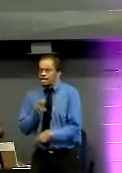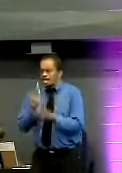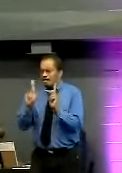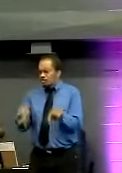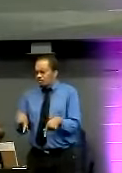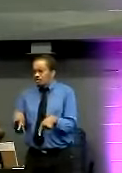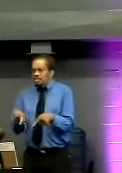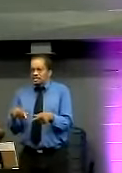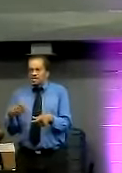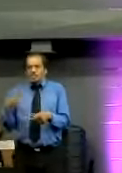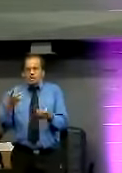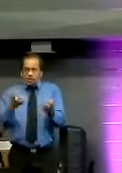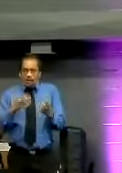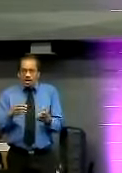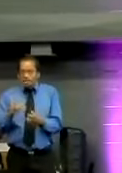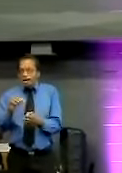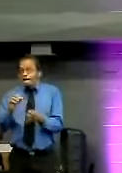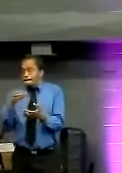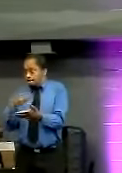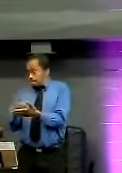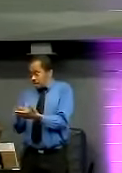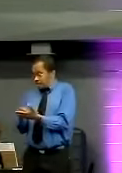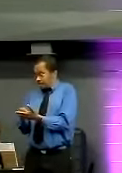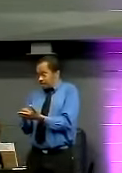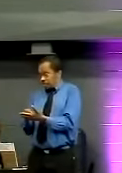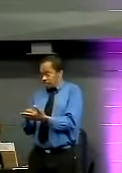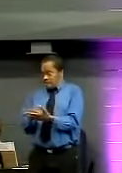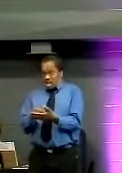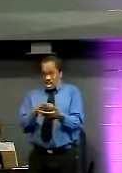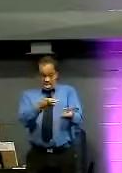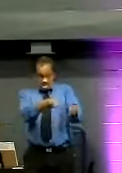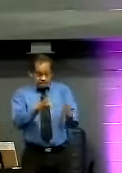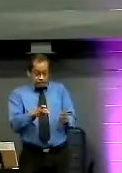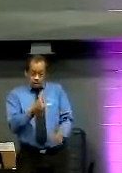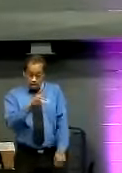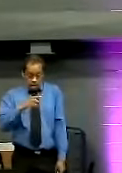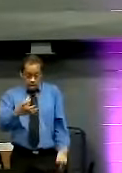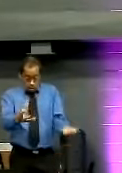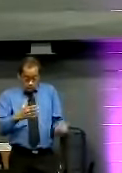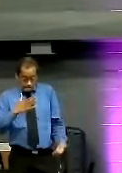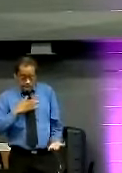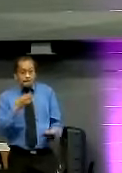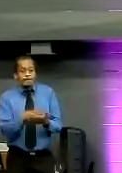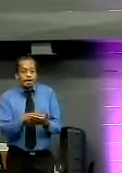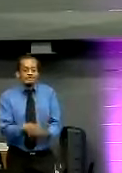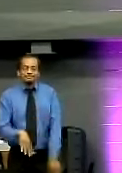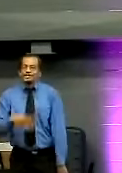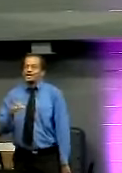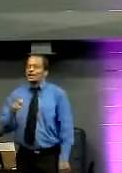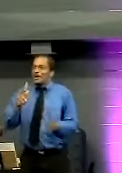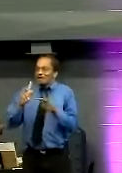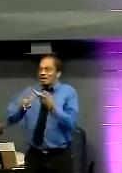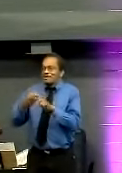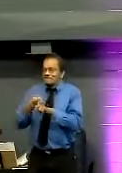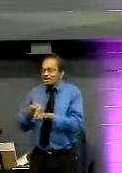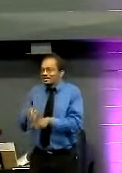cents, Joker, if I see you, I want my money. Right? Right. One of my boys posted, last week was Black